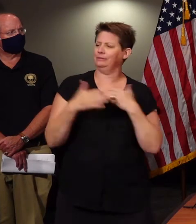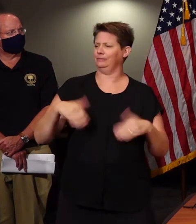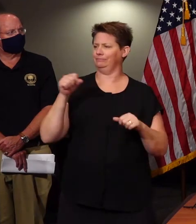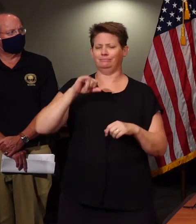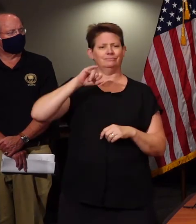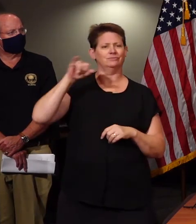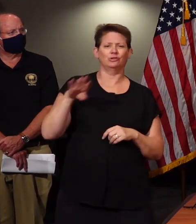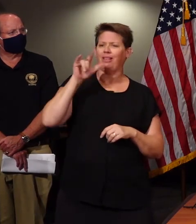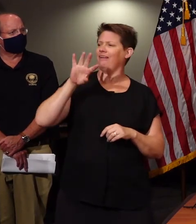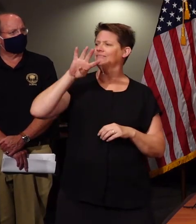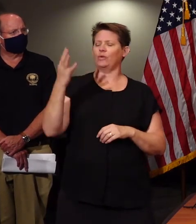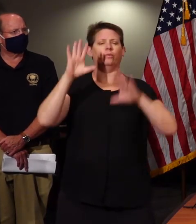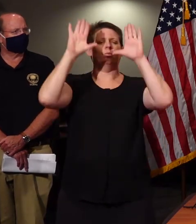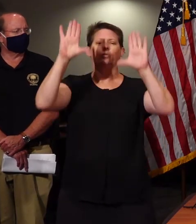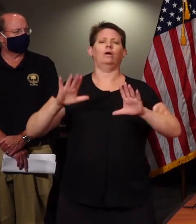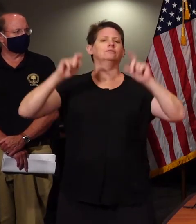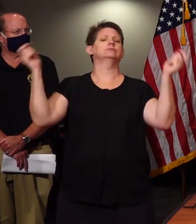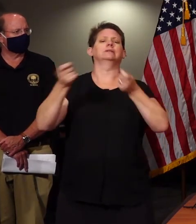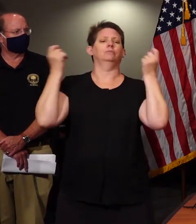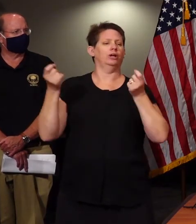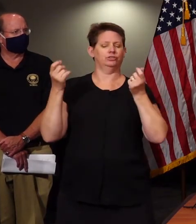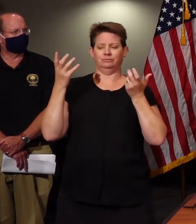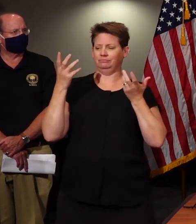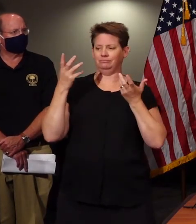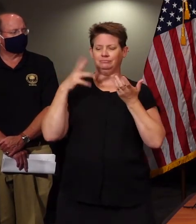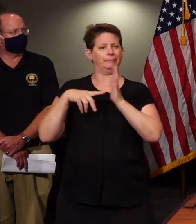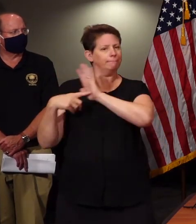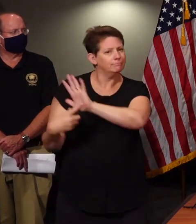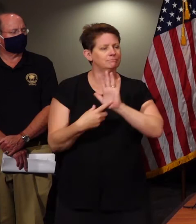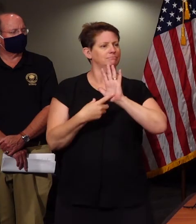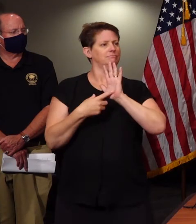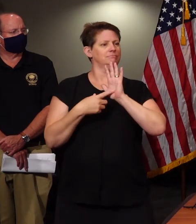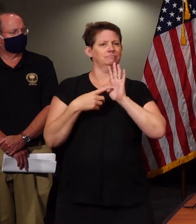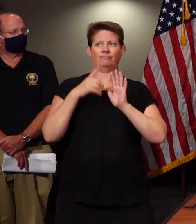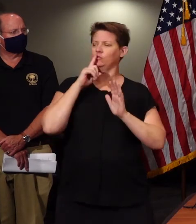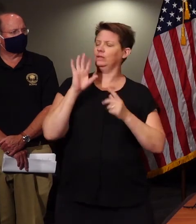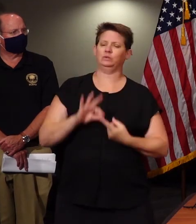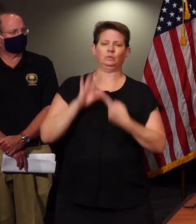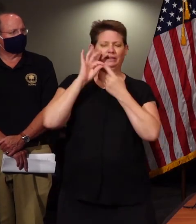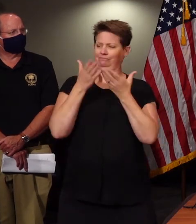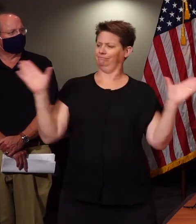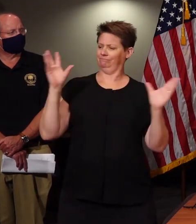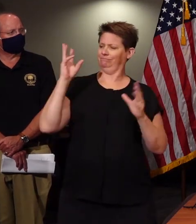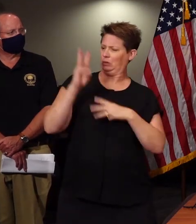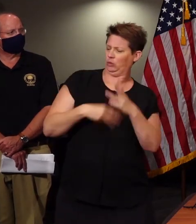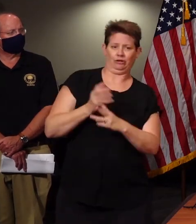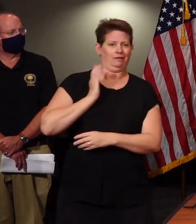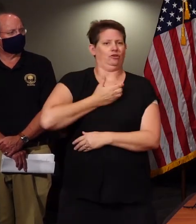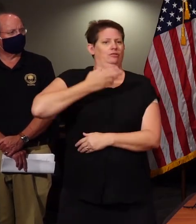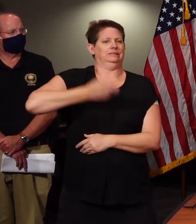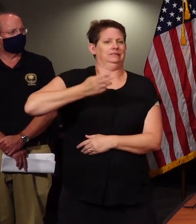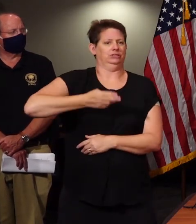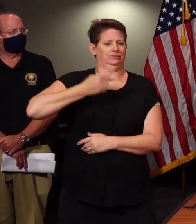4th of July is a wonderful celebration. What it signifies is unique in the world, the history for